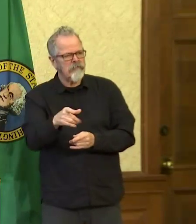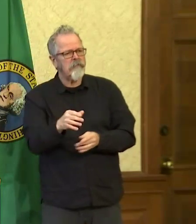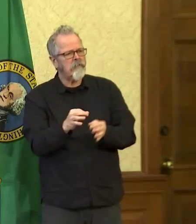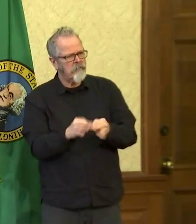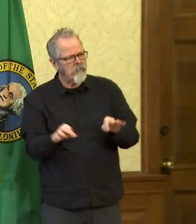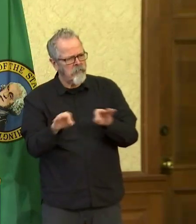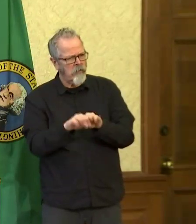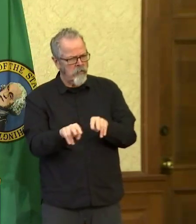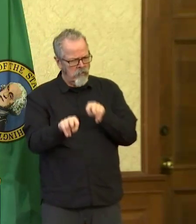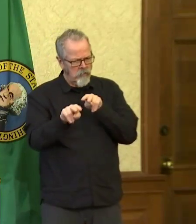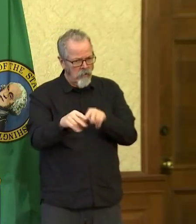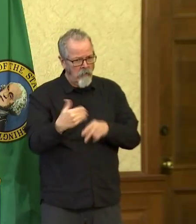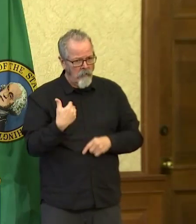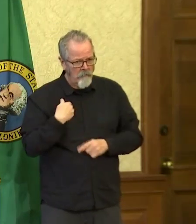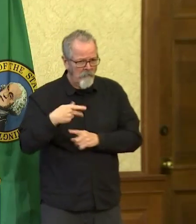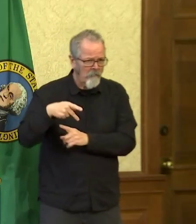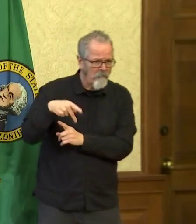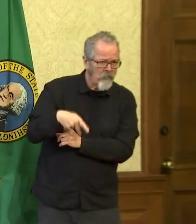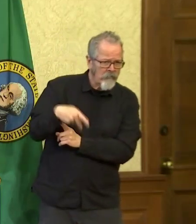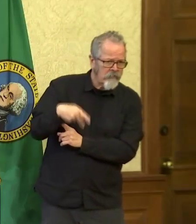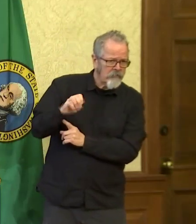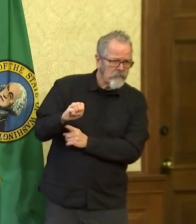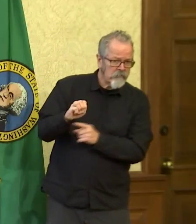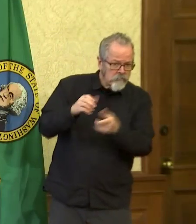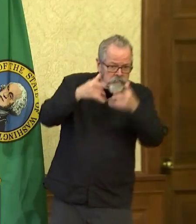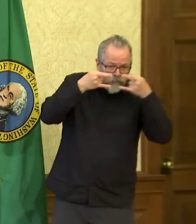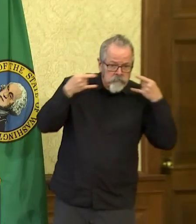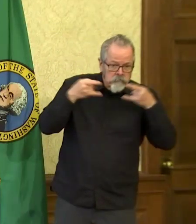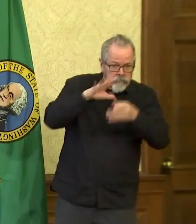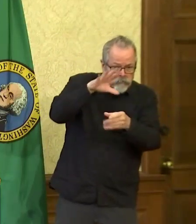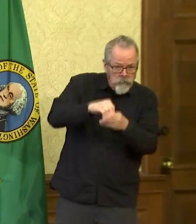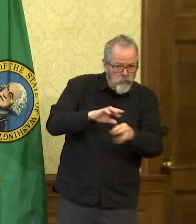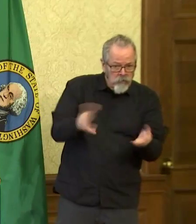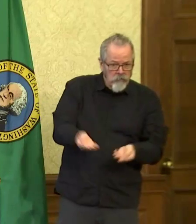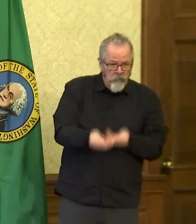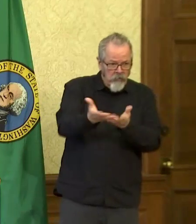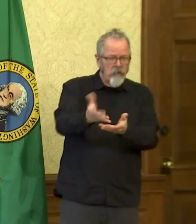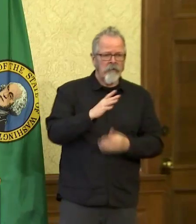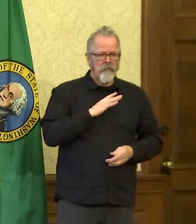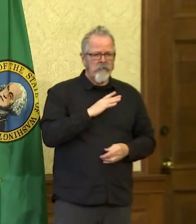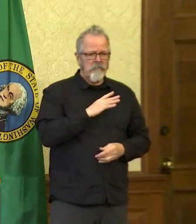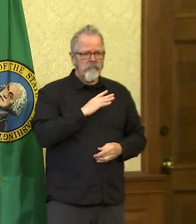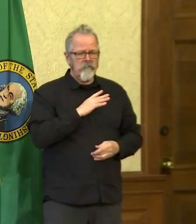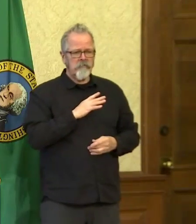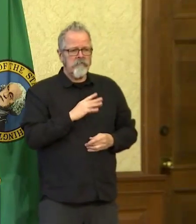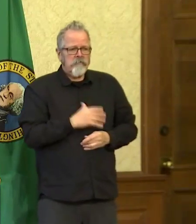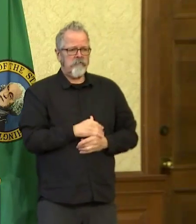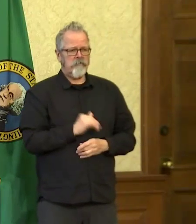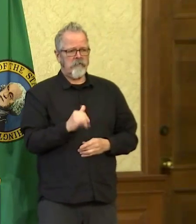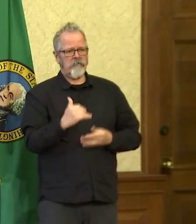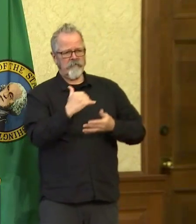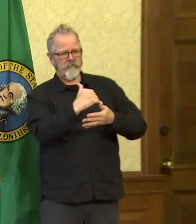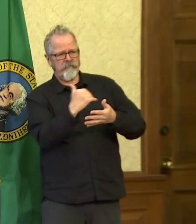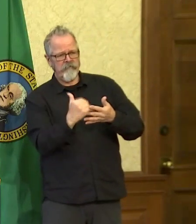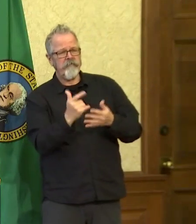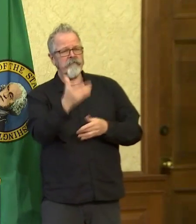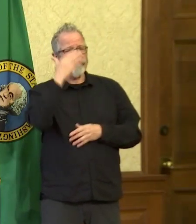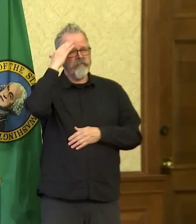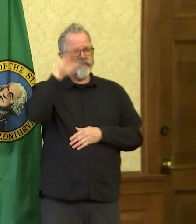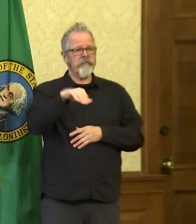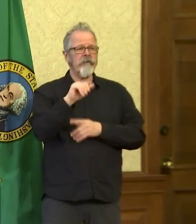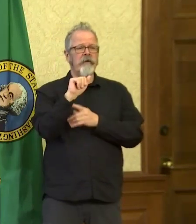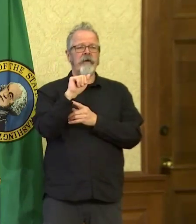hospitals to be able to do that. So we're looking at that issue. Admiral Rocky Bono, as you know, has been tremendous working with